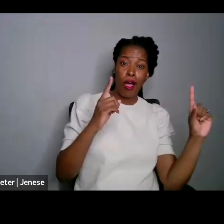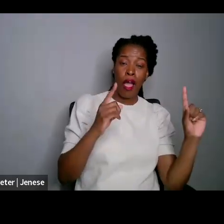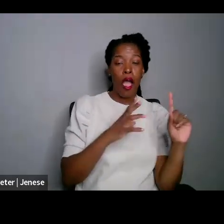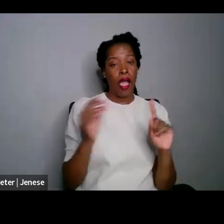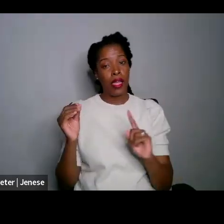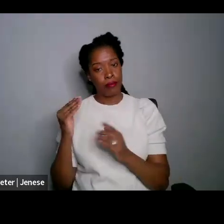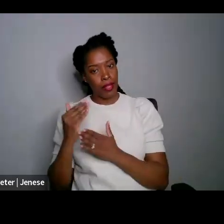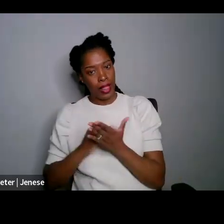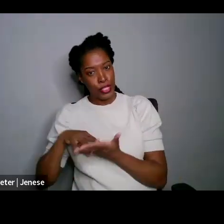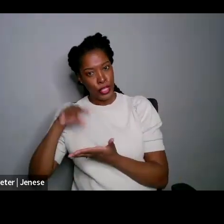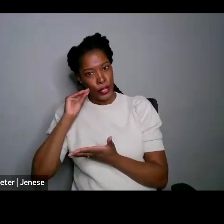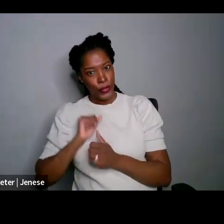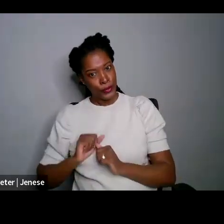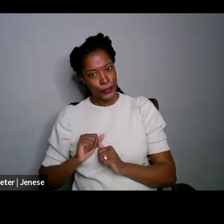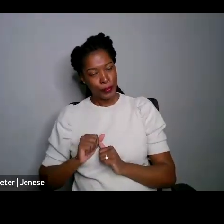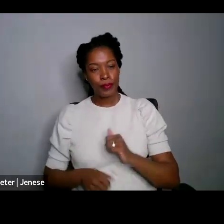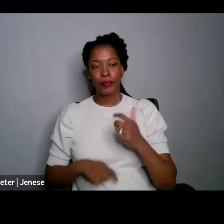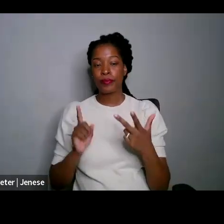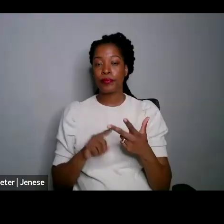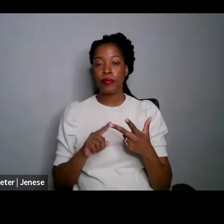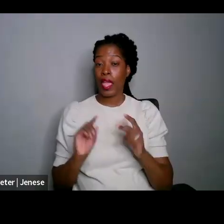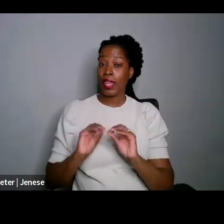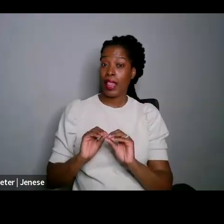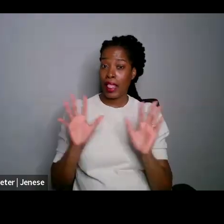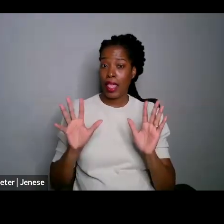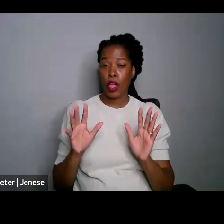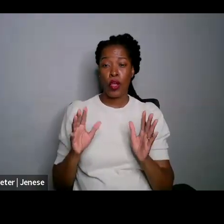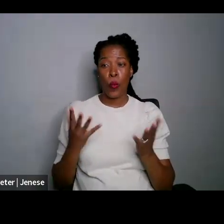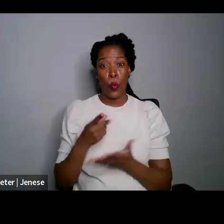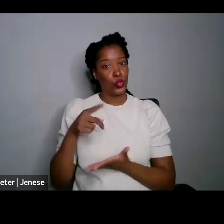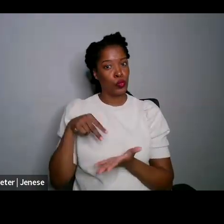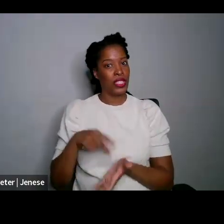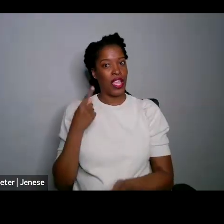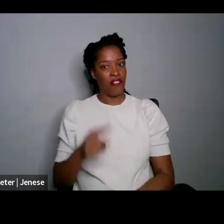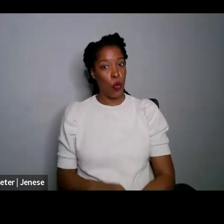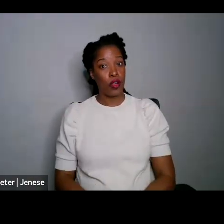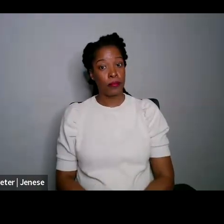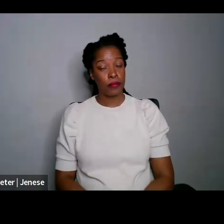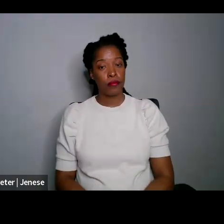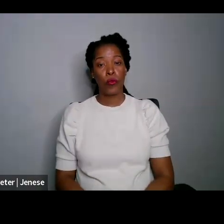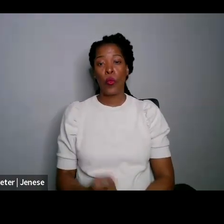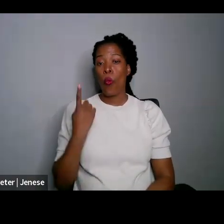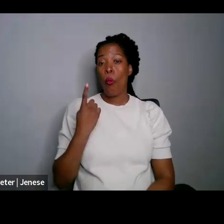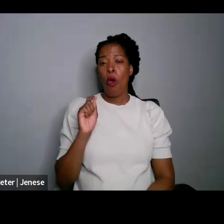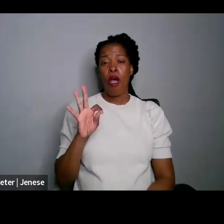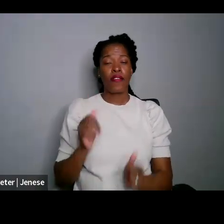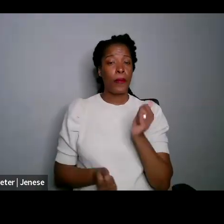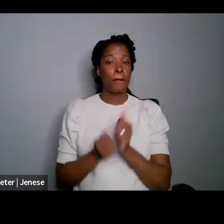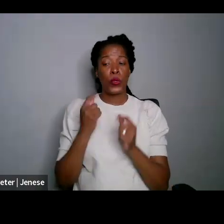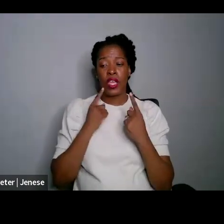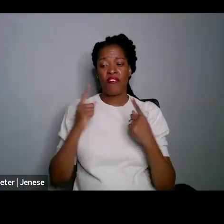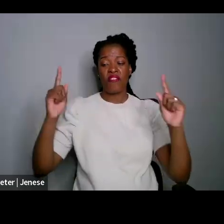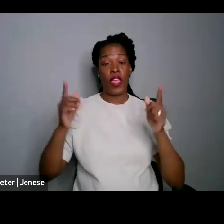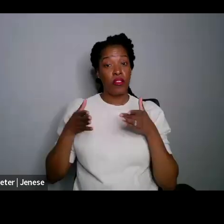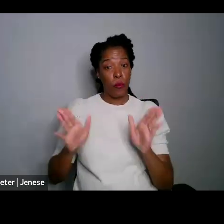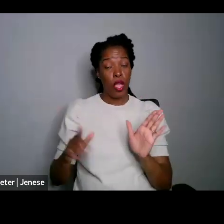and be clear about what you stand for. One of the most effective ways to show